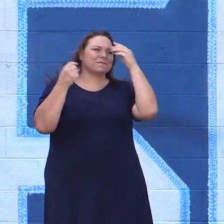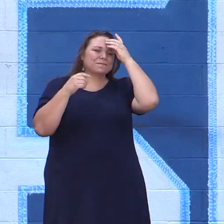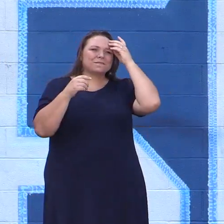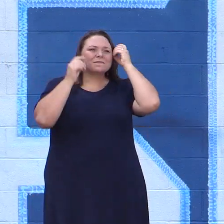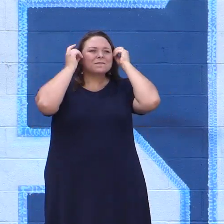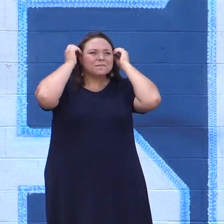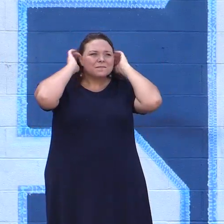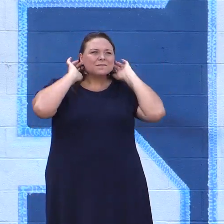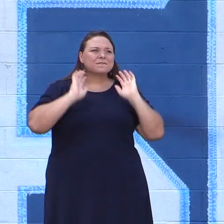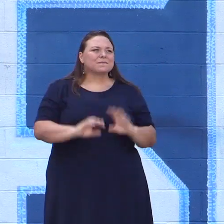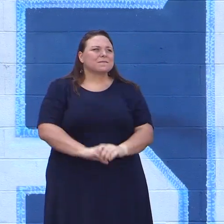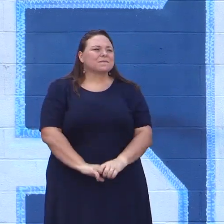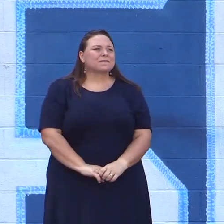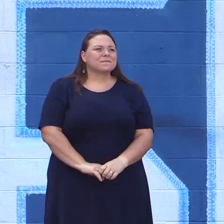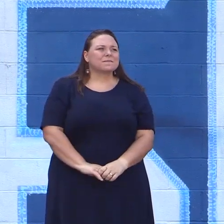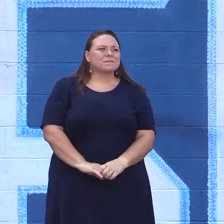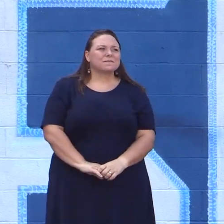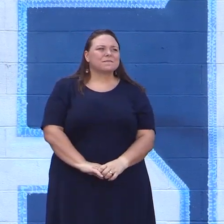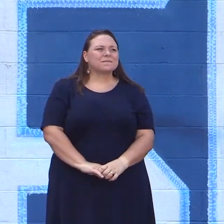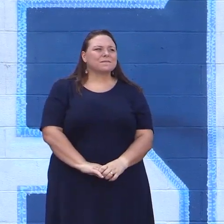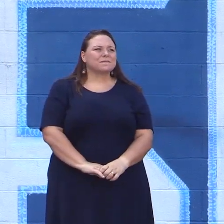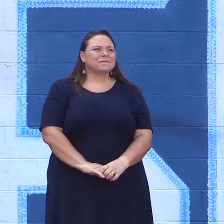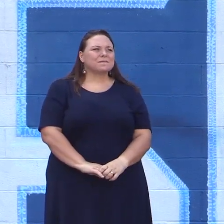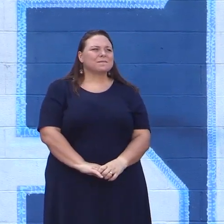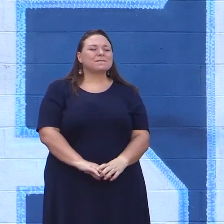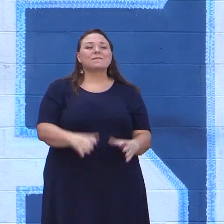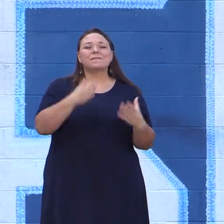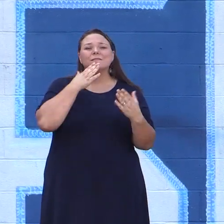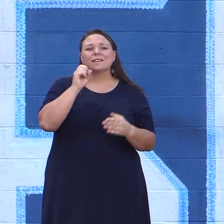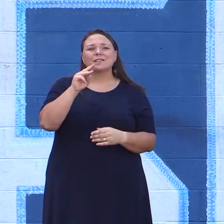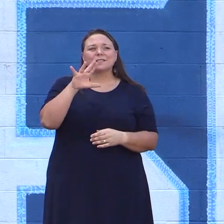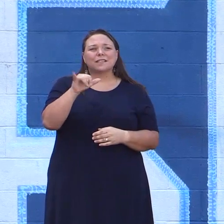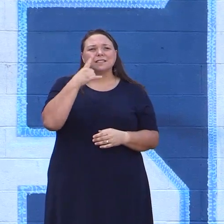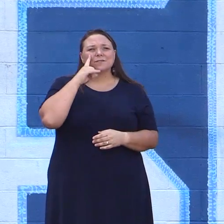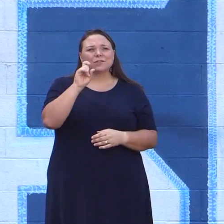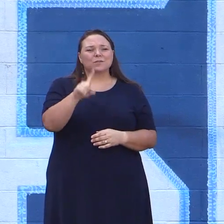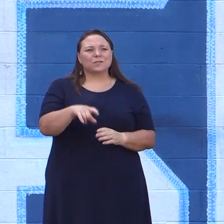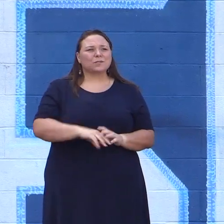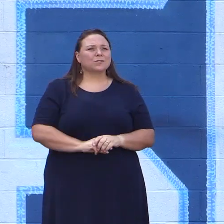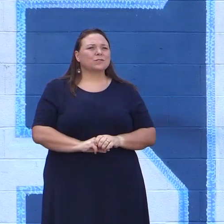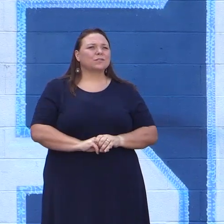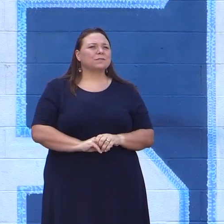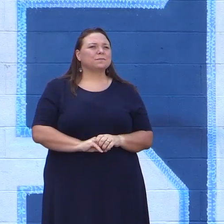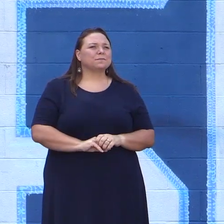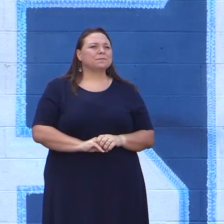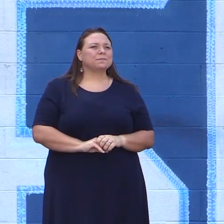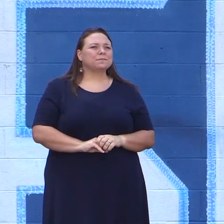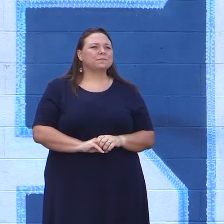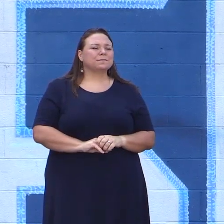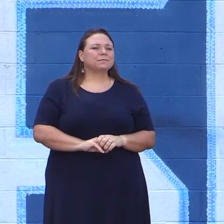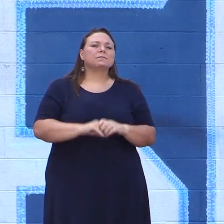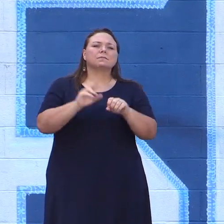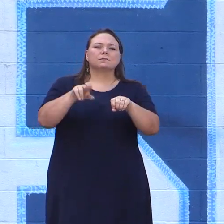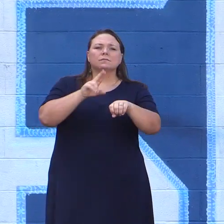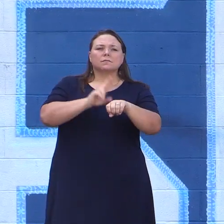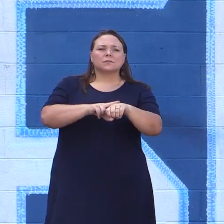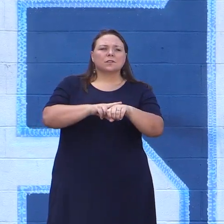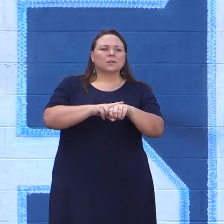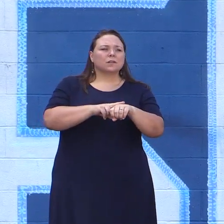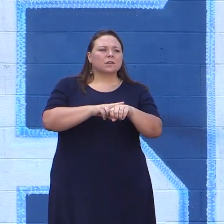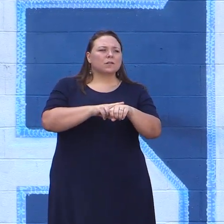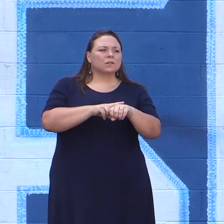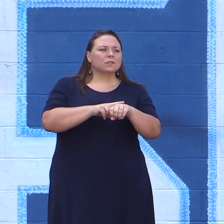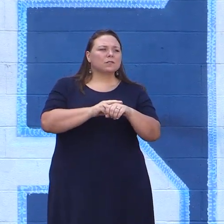Thank you. Can you hear me? Thank you, Nancy, for the question. Of course, there's no effort to